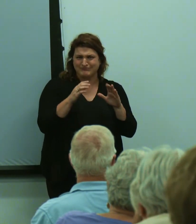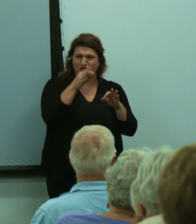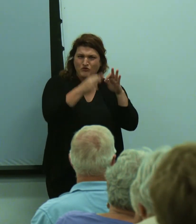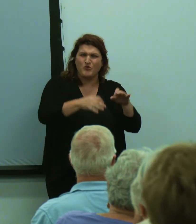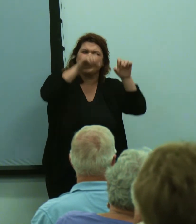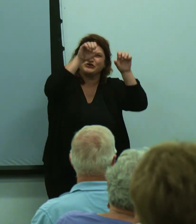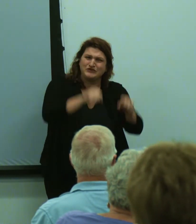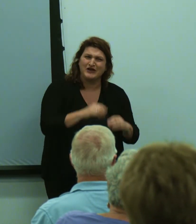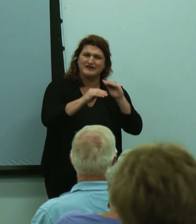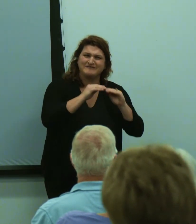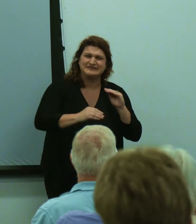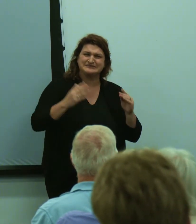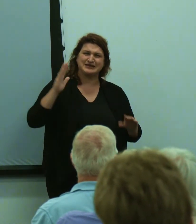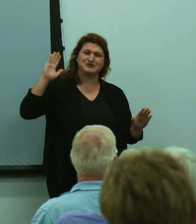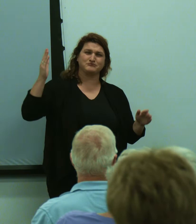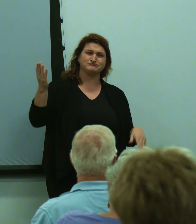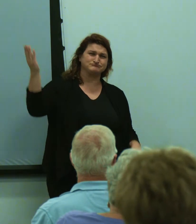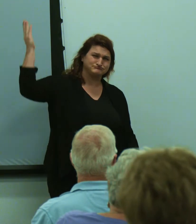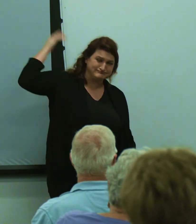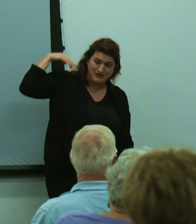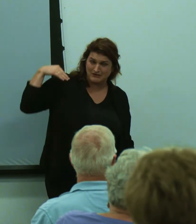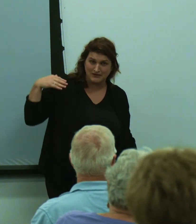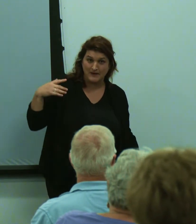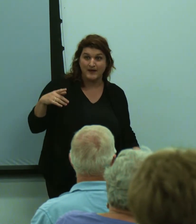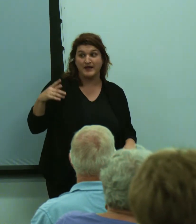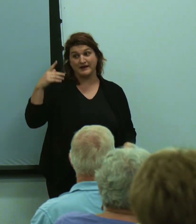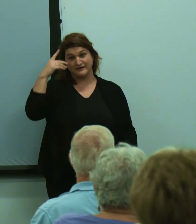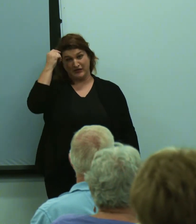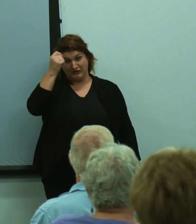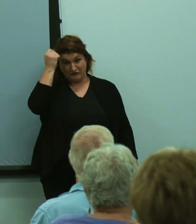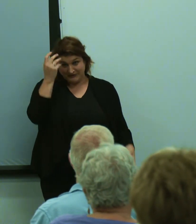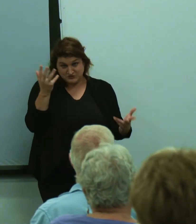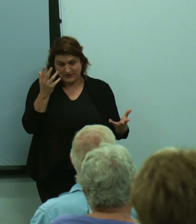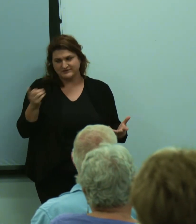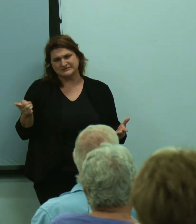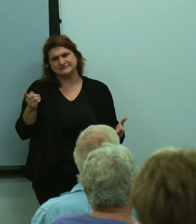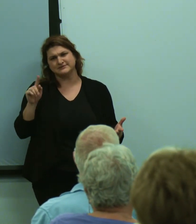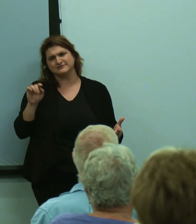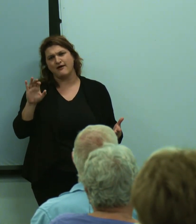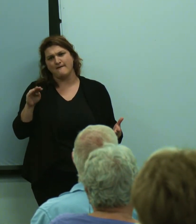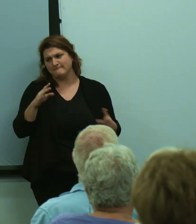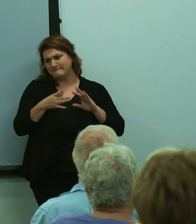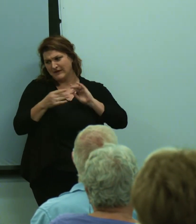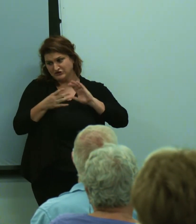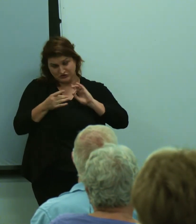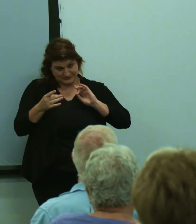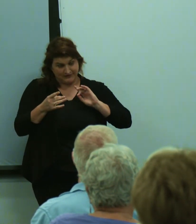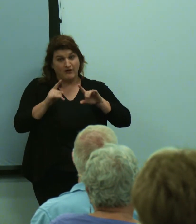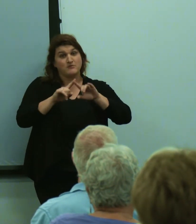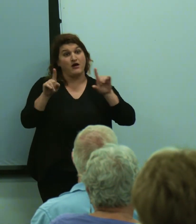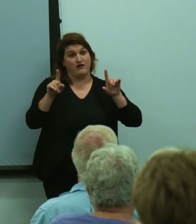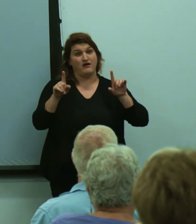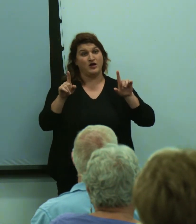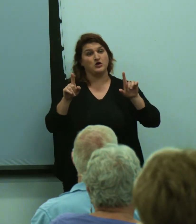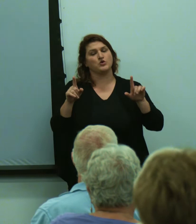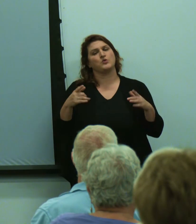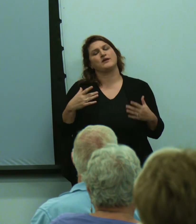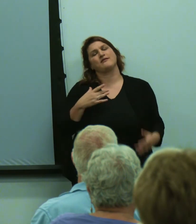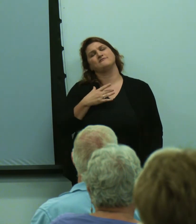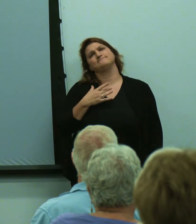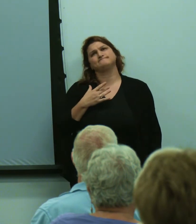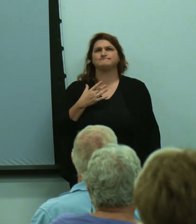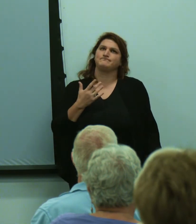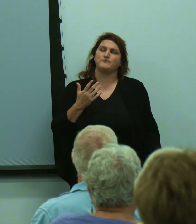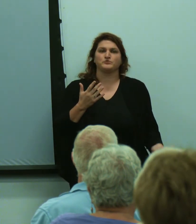ago. And the theory is, and Tom mentioned it, that this, what we like to think is a